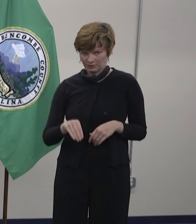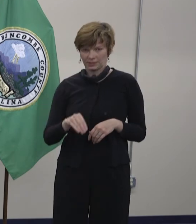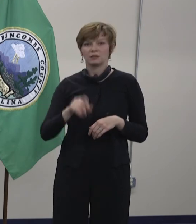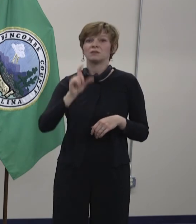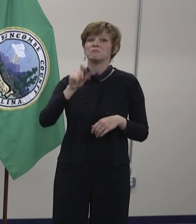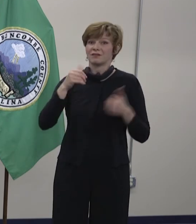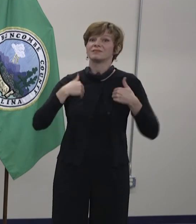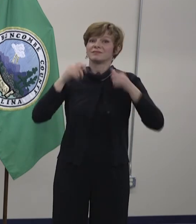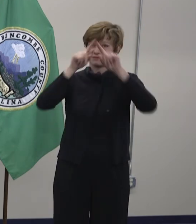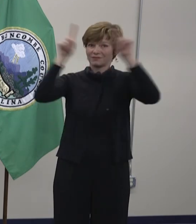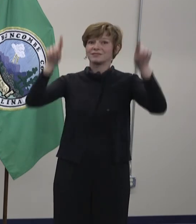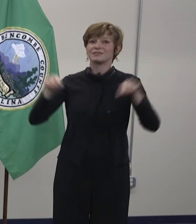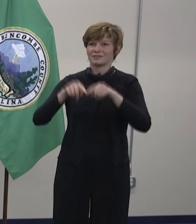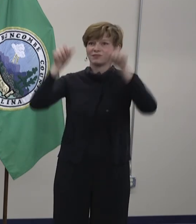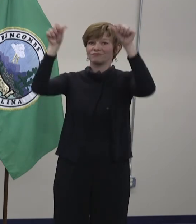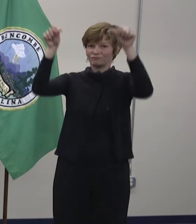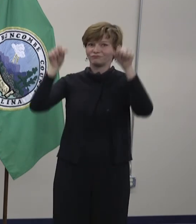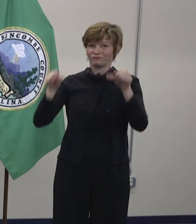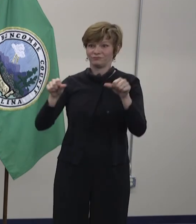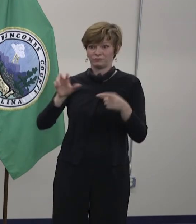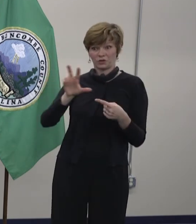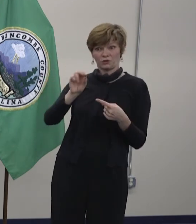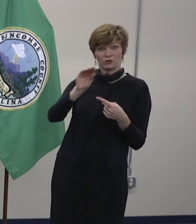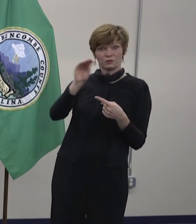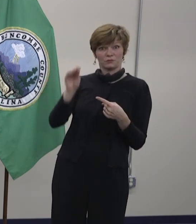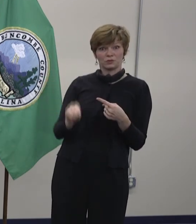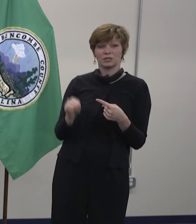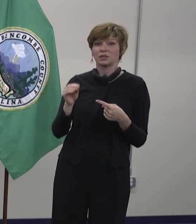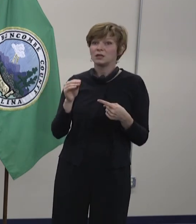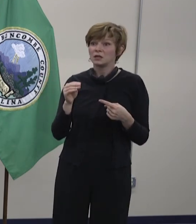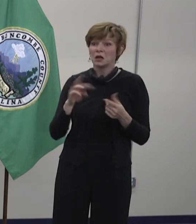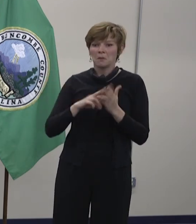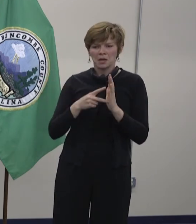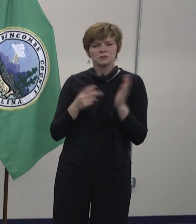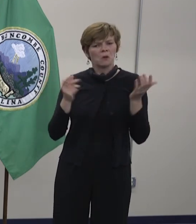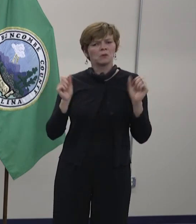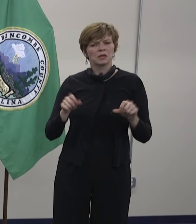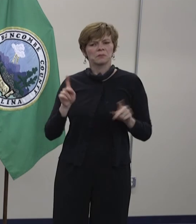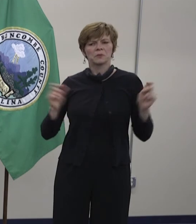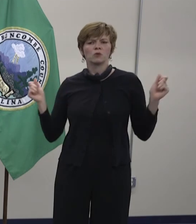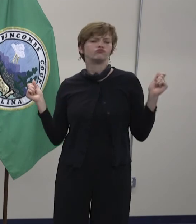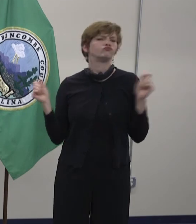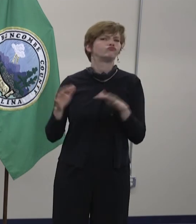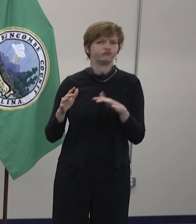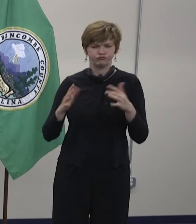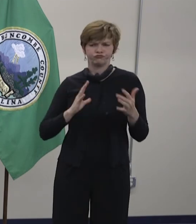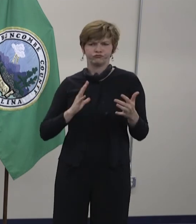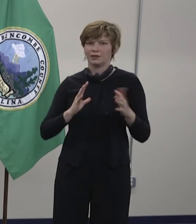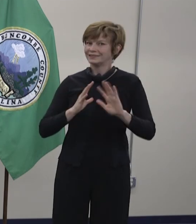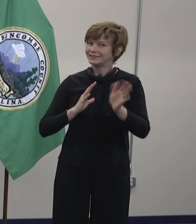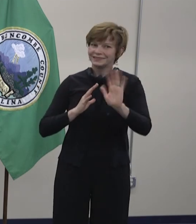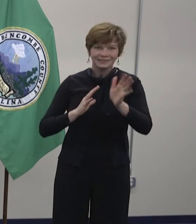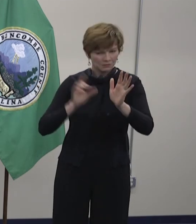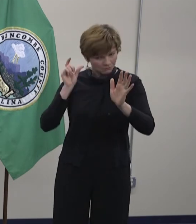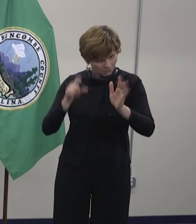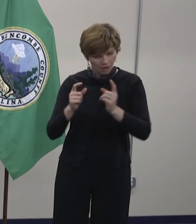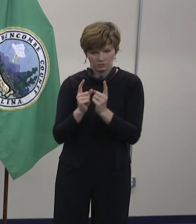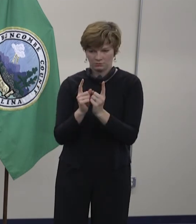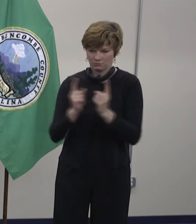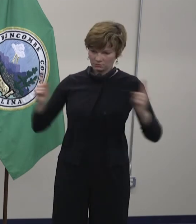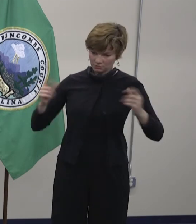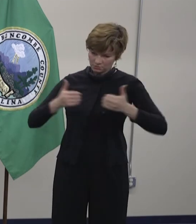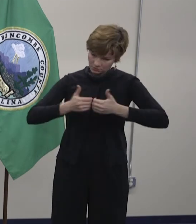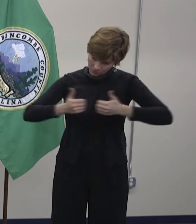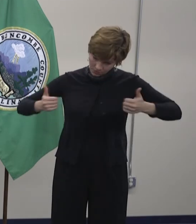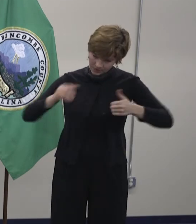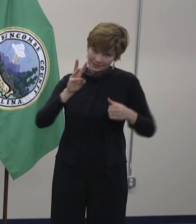This 30% occupancy is again dependent on being able to maintain 6 feet distance between persons. If